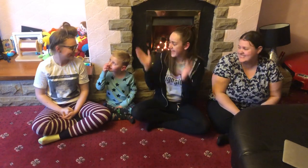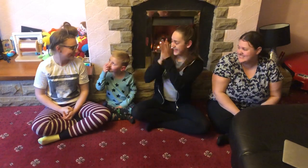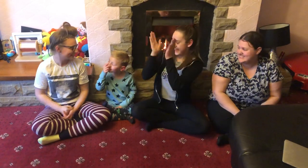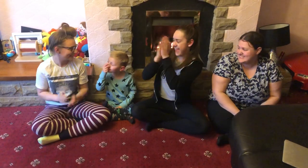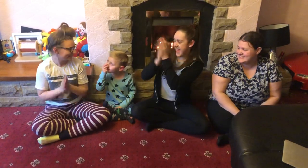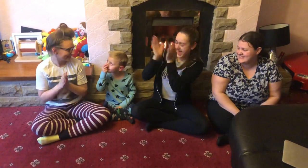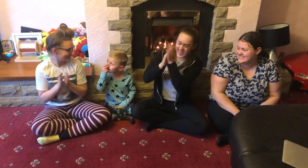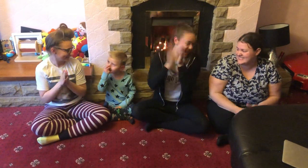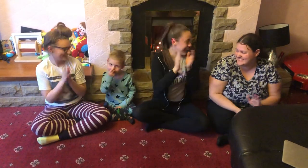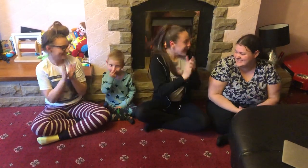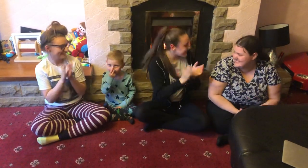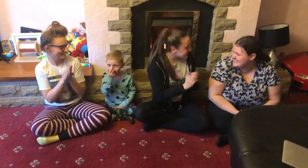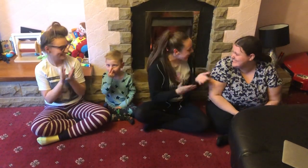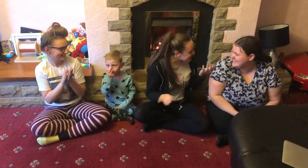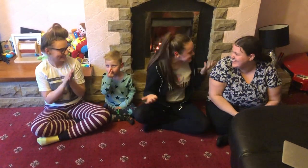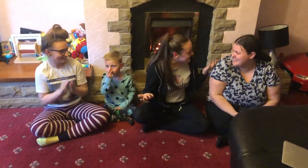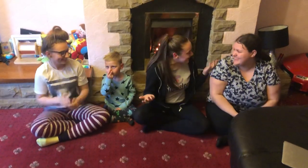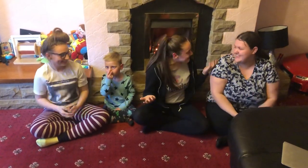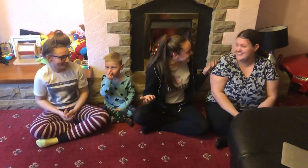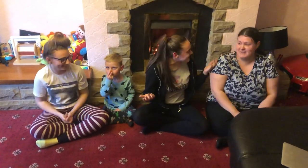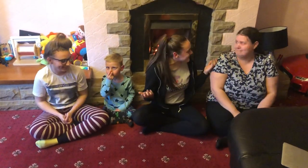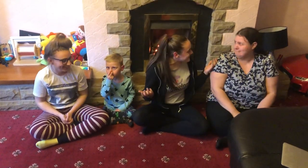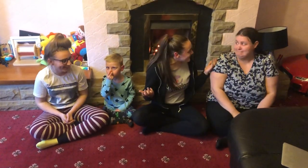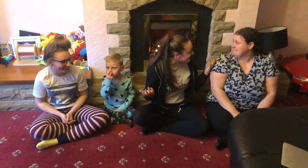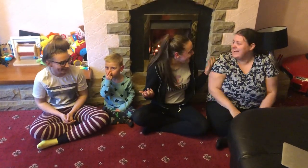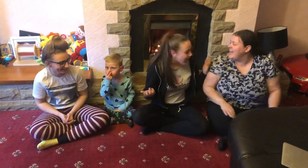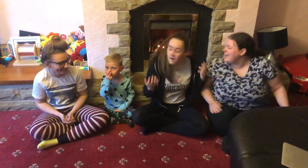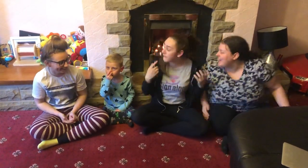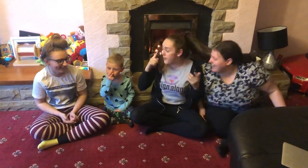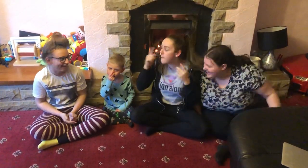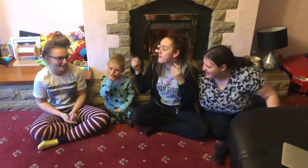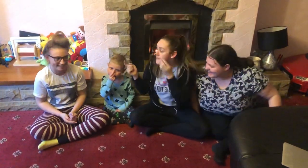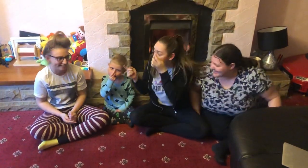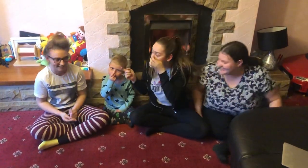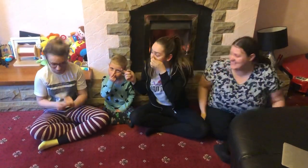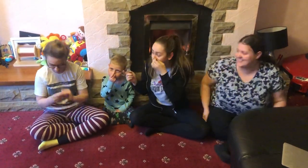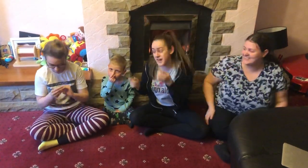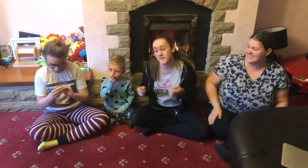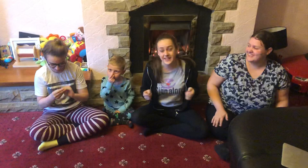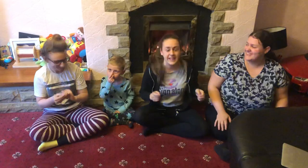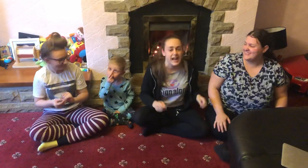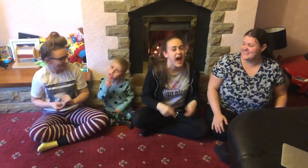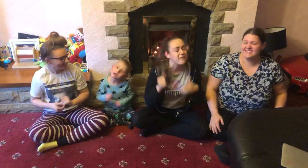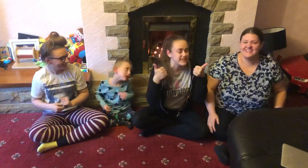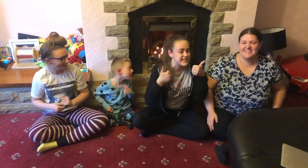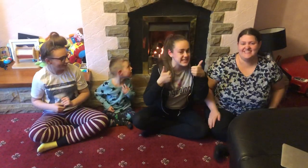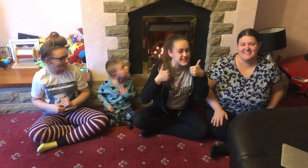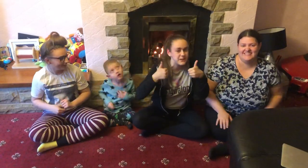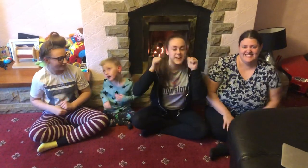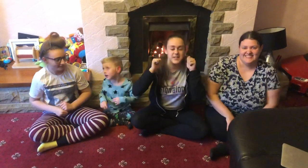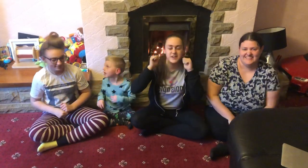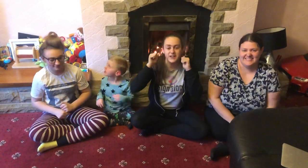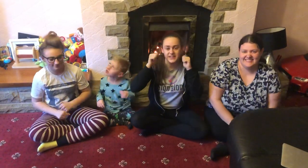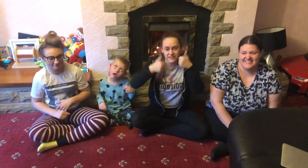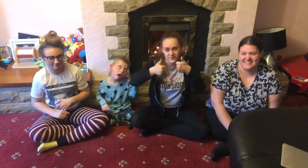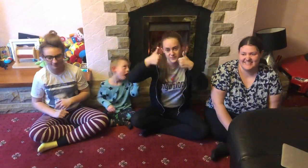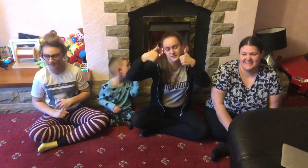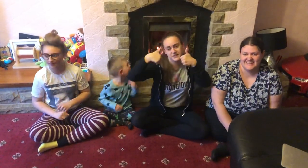Yay! You guys did well good! I think they did, so make sure to give them some